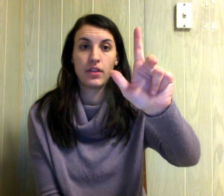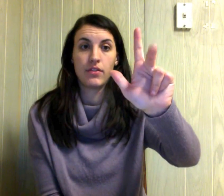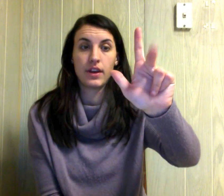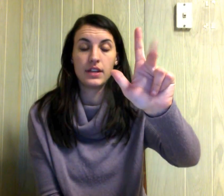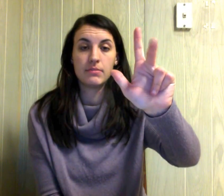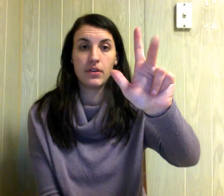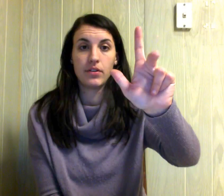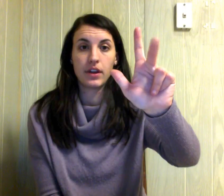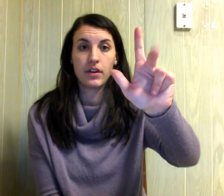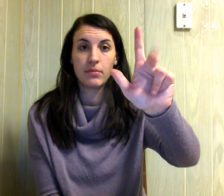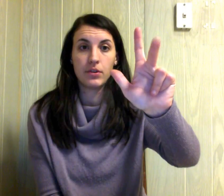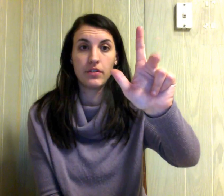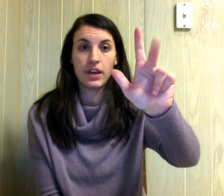23 is middle finger moving.